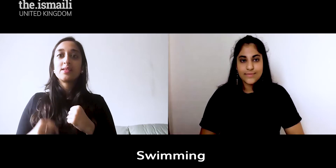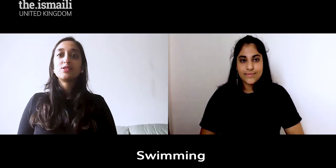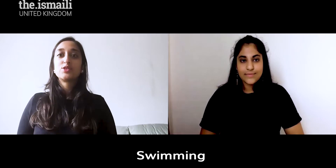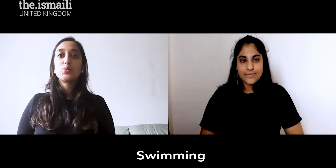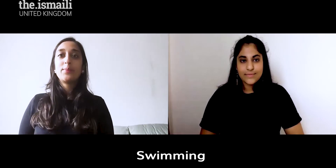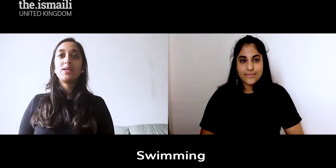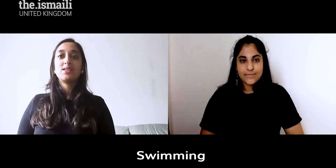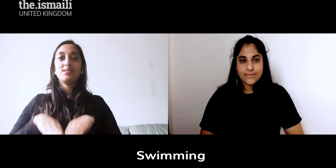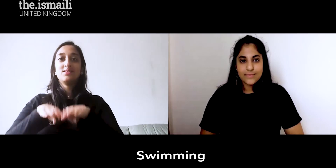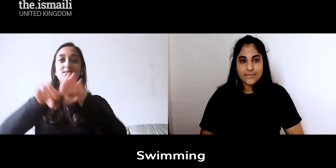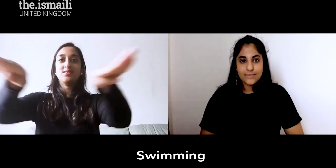Swimming,